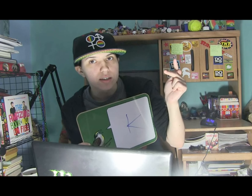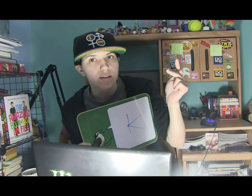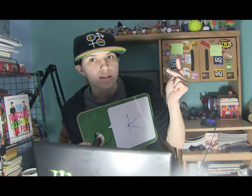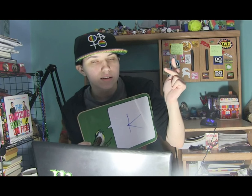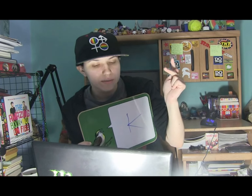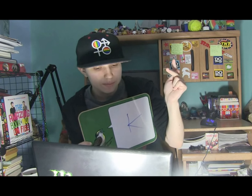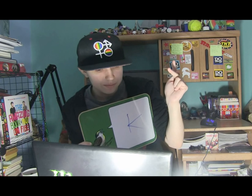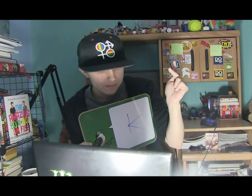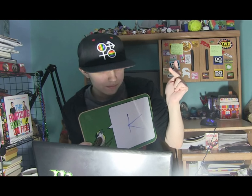little.